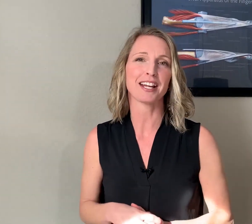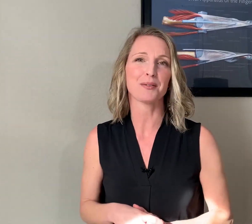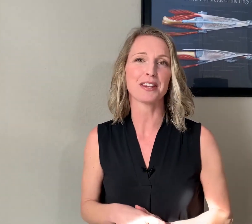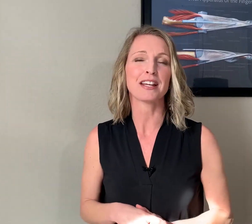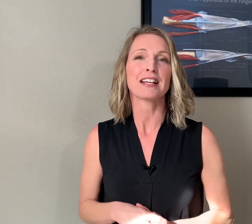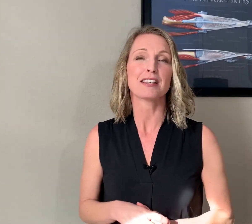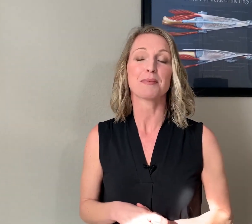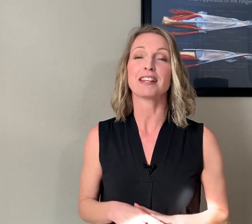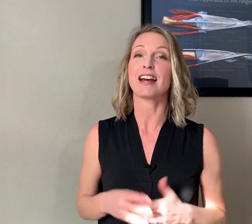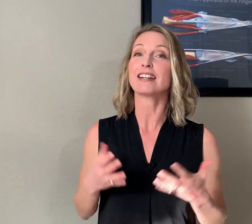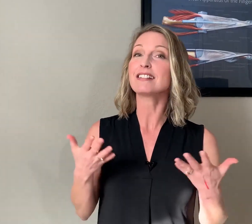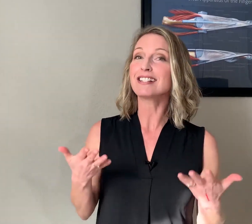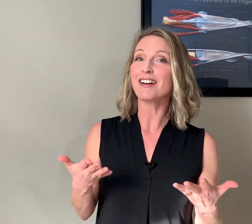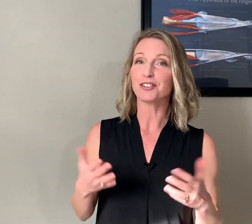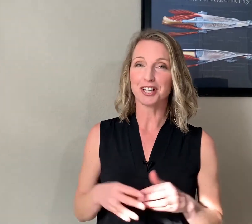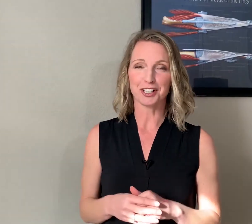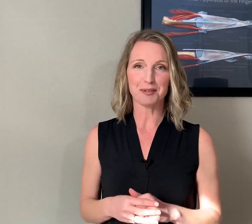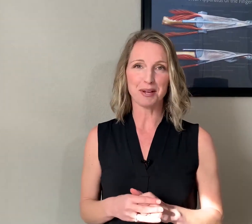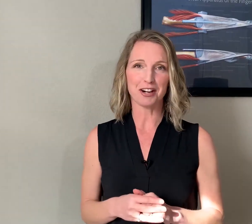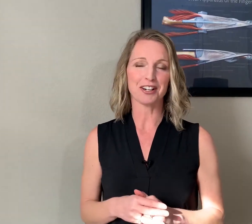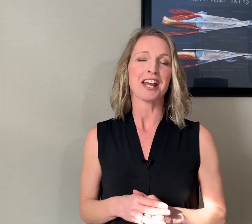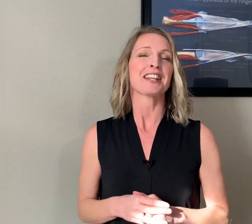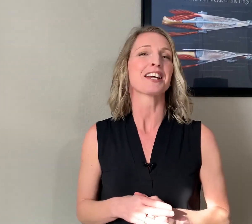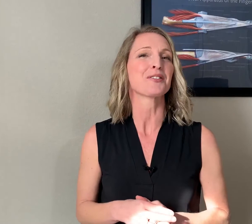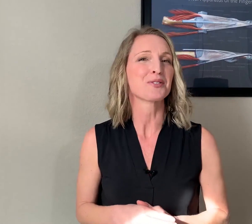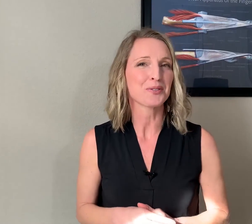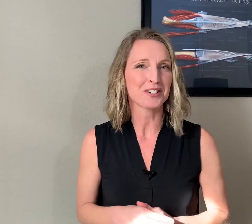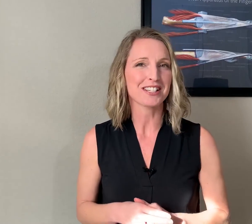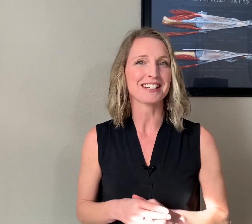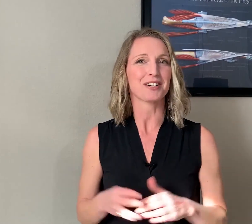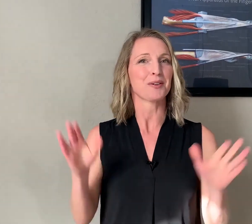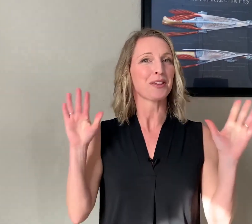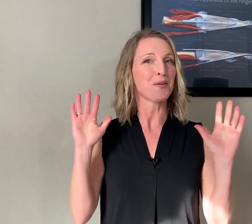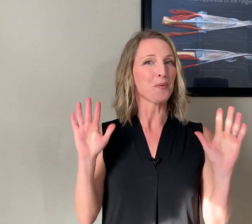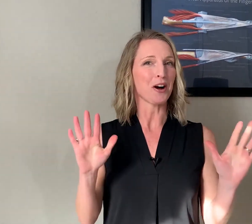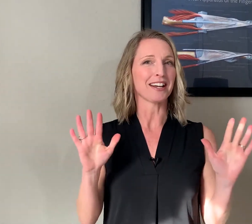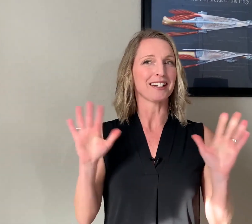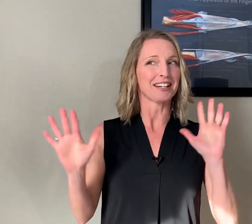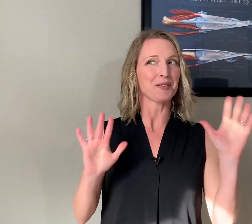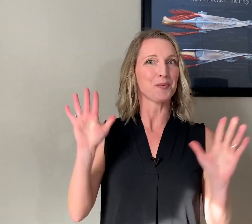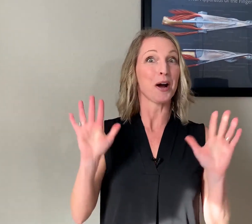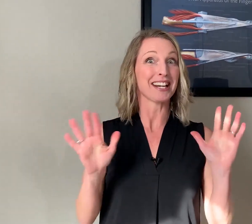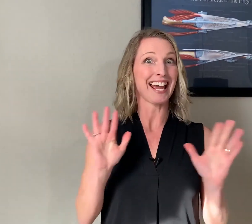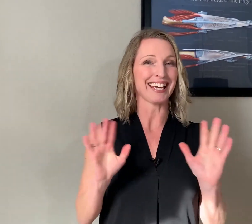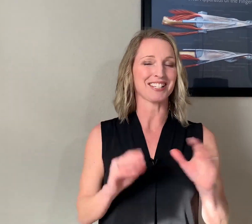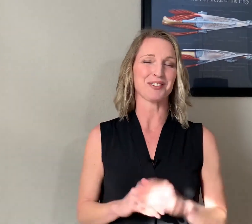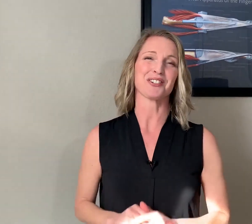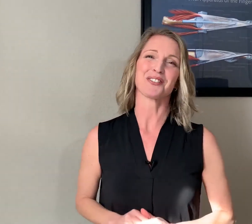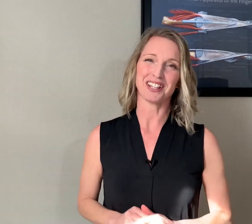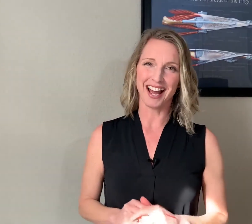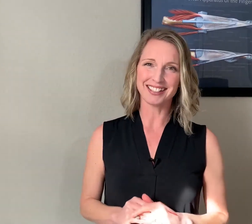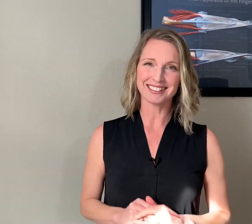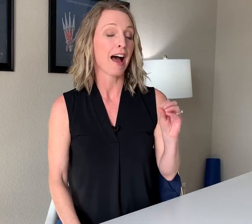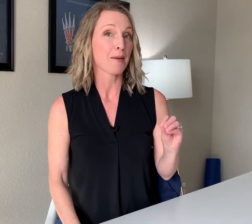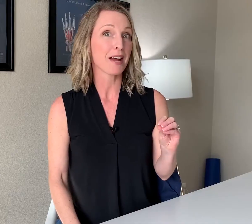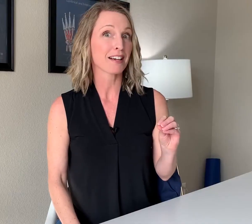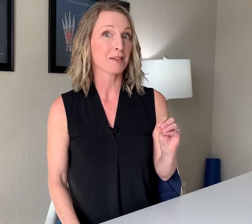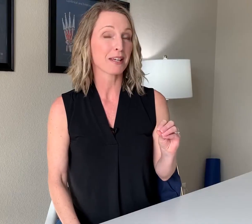with somebody that is deaf or hearing impaired that you do just stick with one hand when you're doing that. I'm not going to be